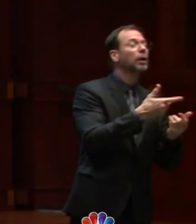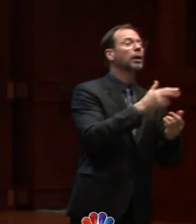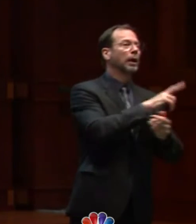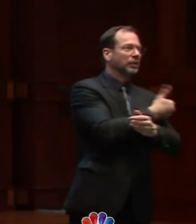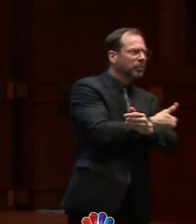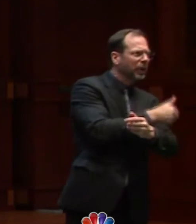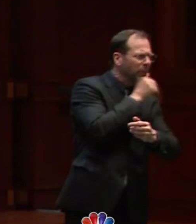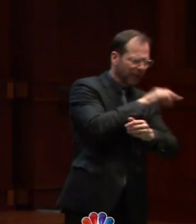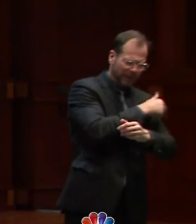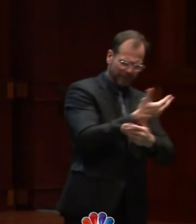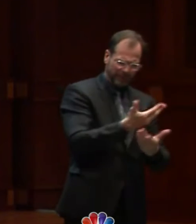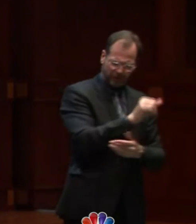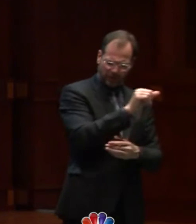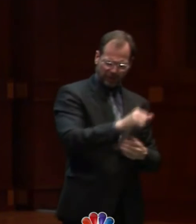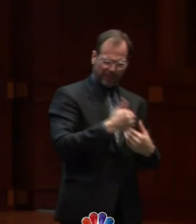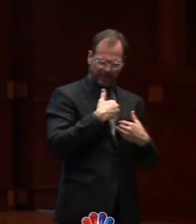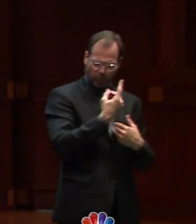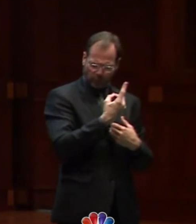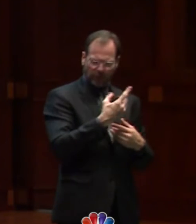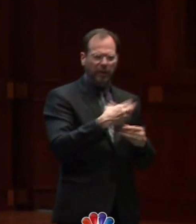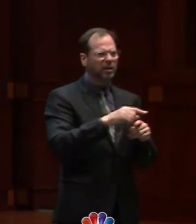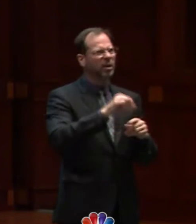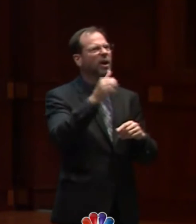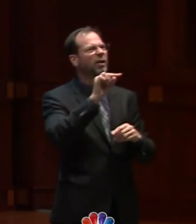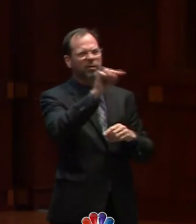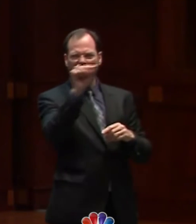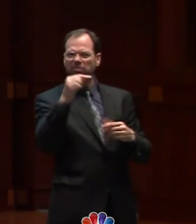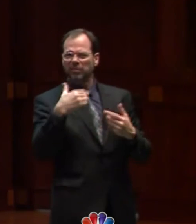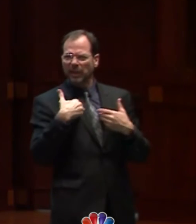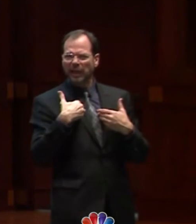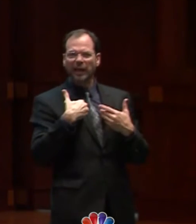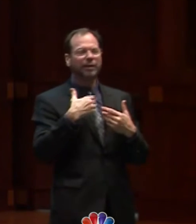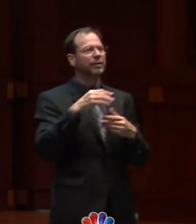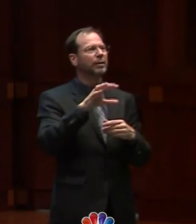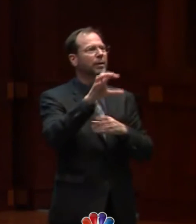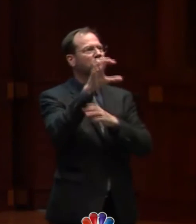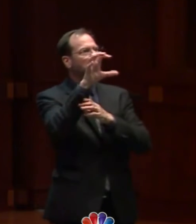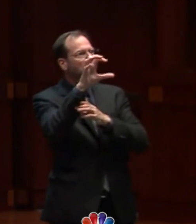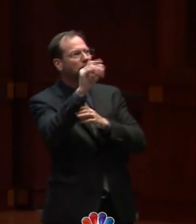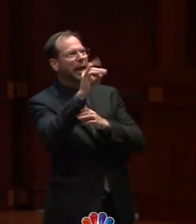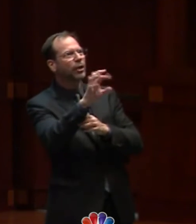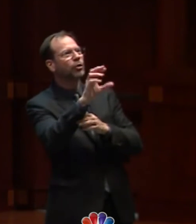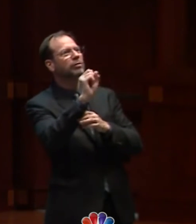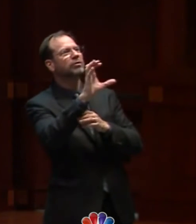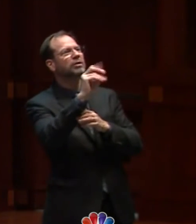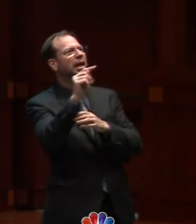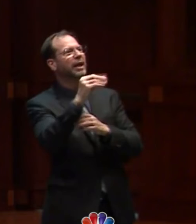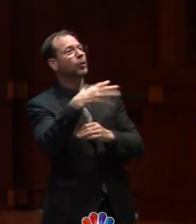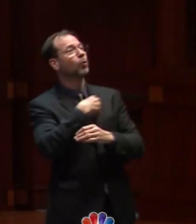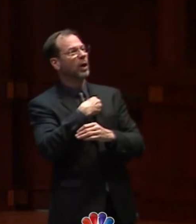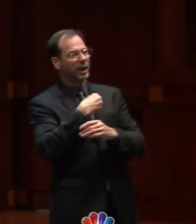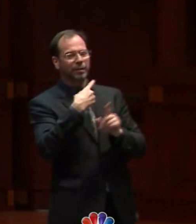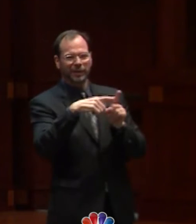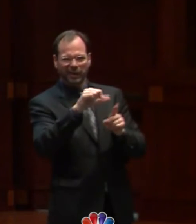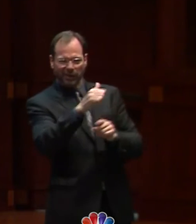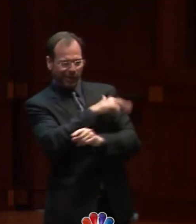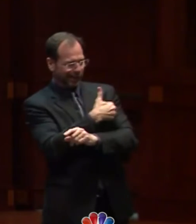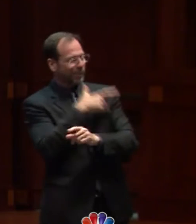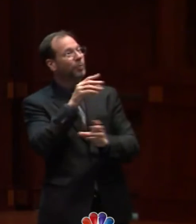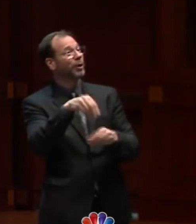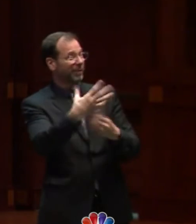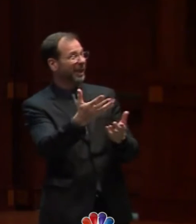one, I think, here in Austin, as well as in other locations, provided by Baylor Scott & White, as just one example. I know other hospitals are doing that